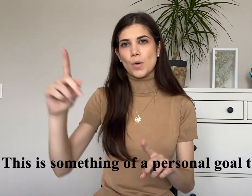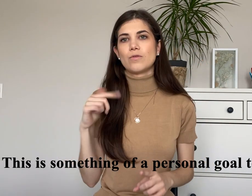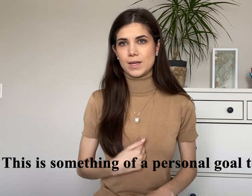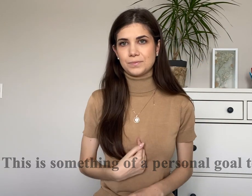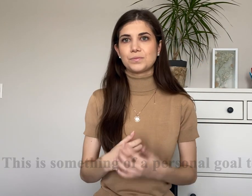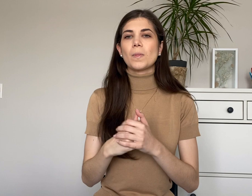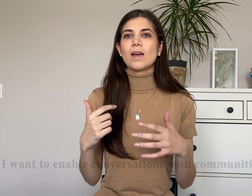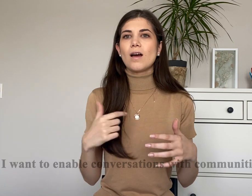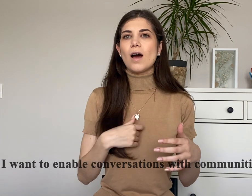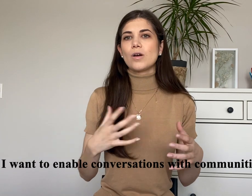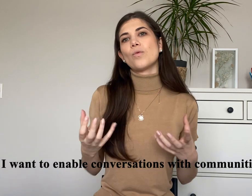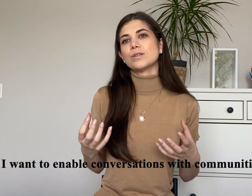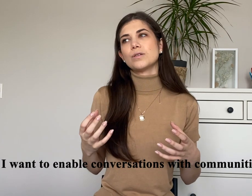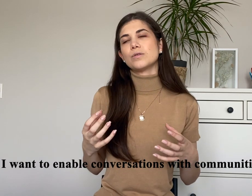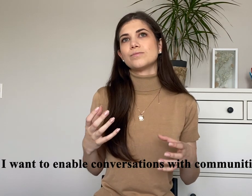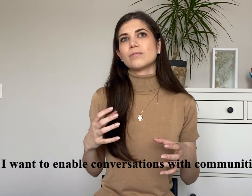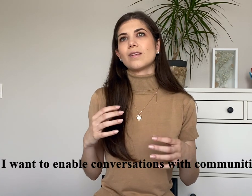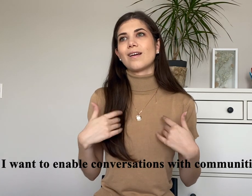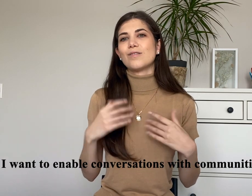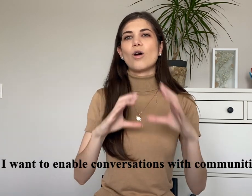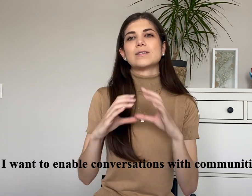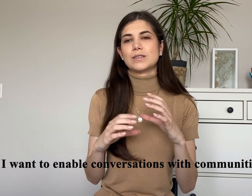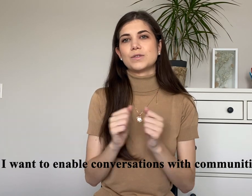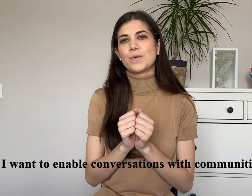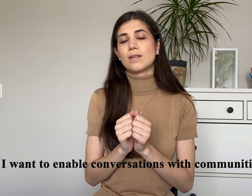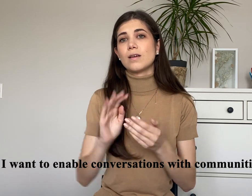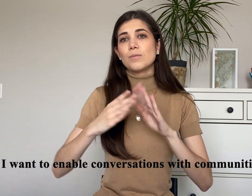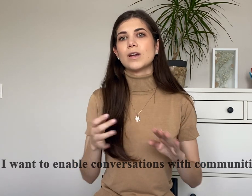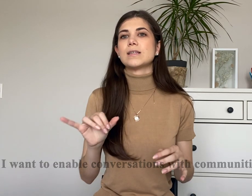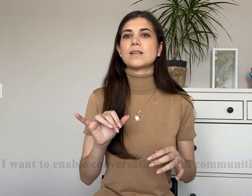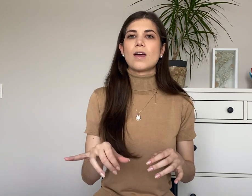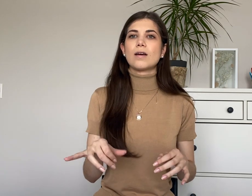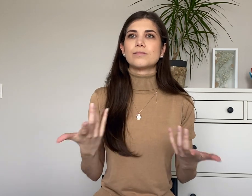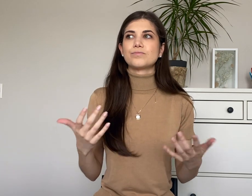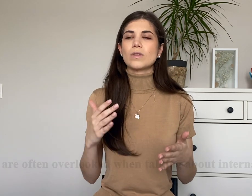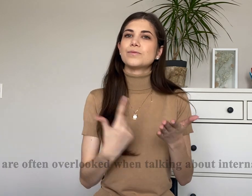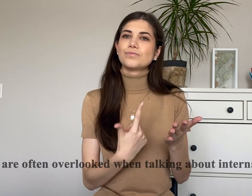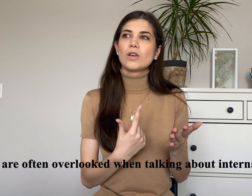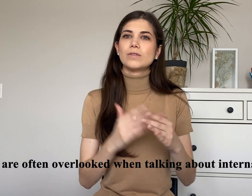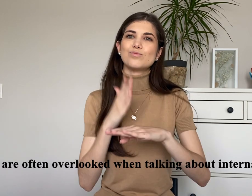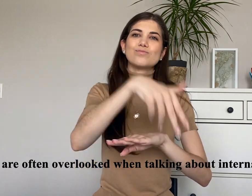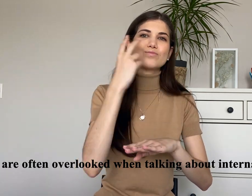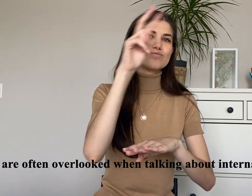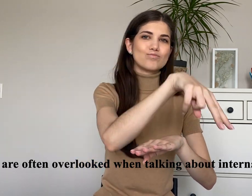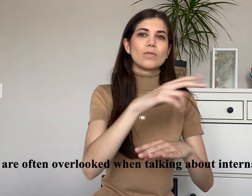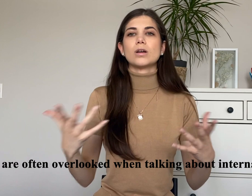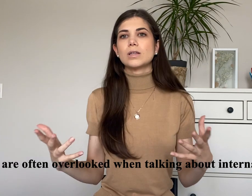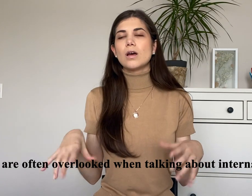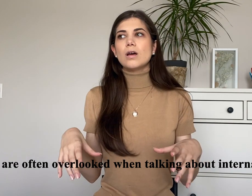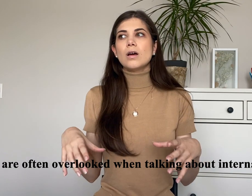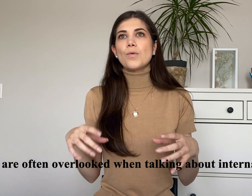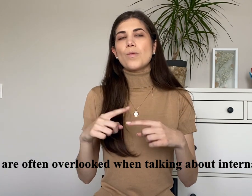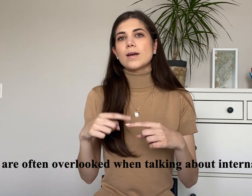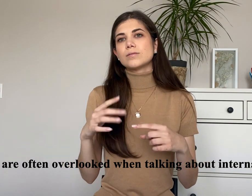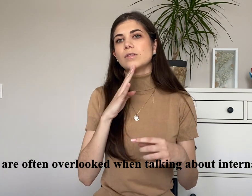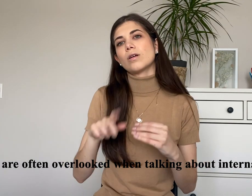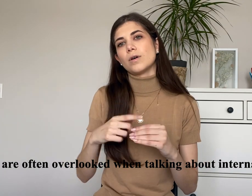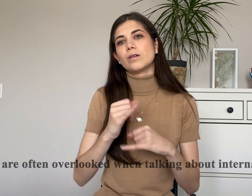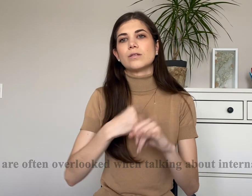to me. I want to enable conversations with communities that are often overlooked when talking about international relations